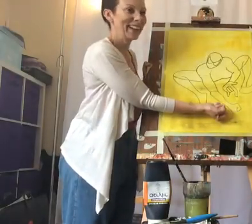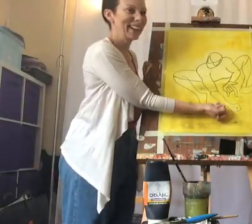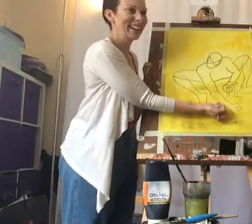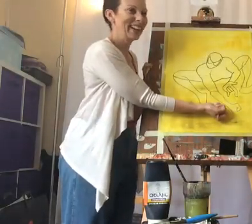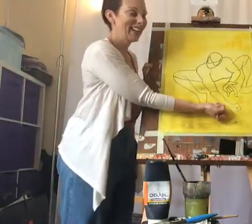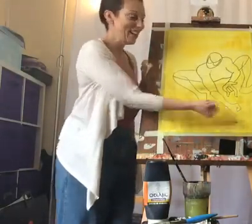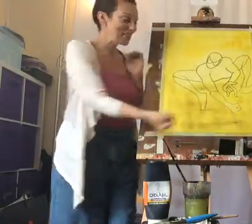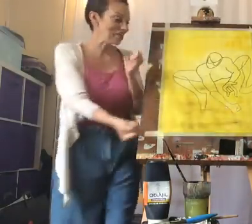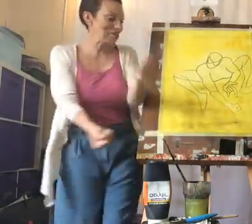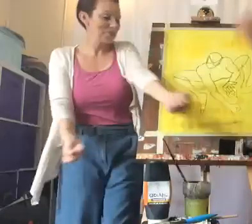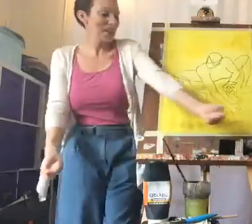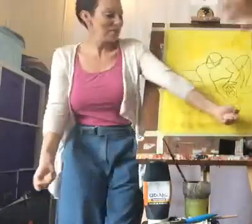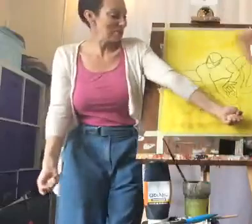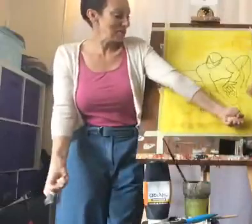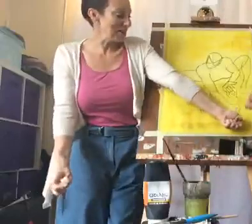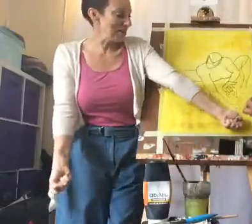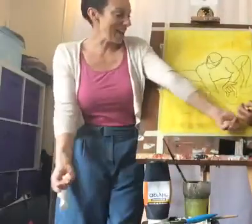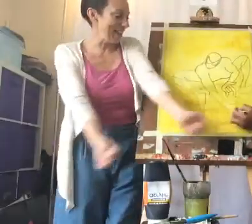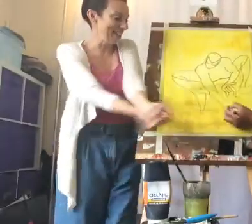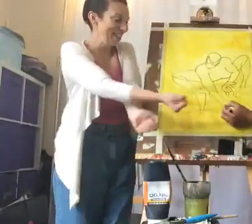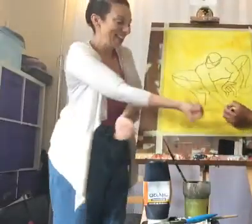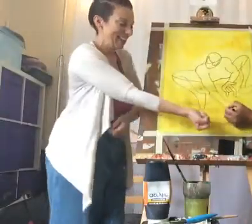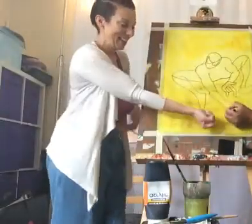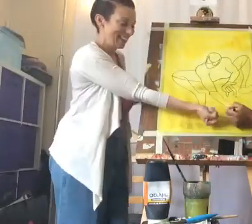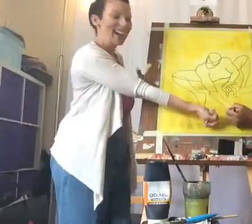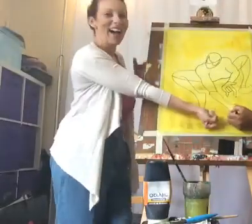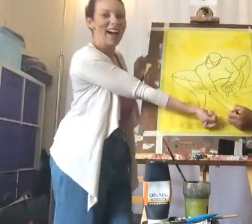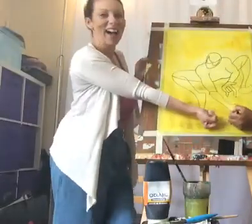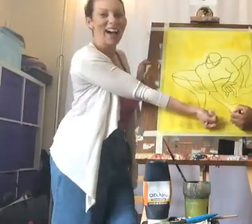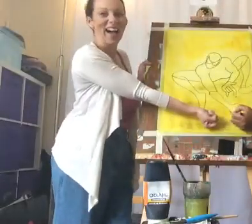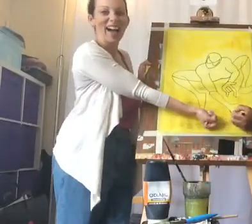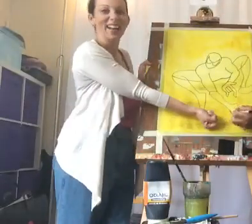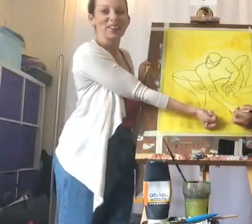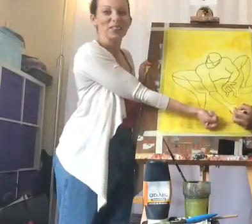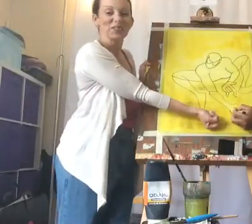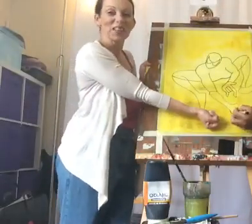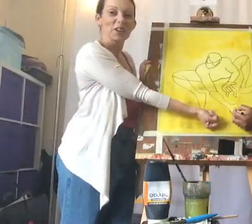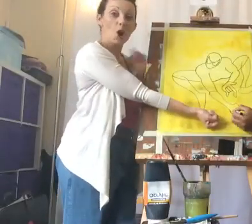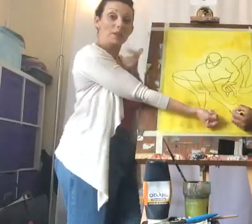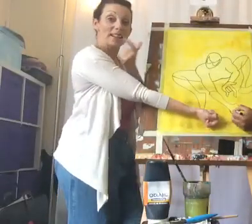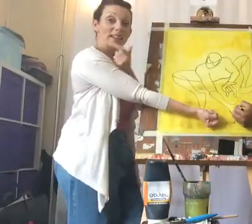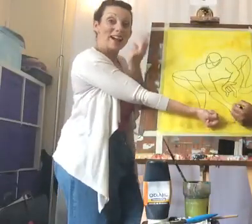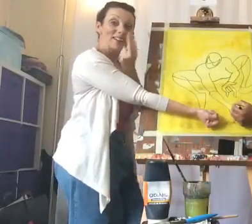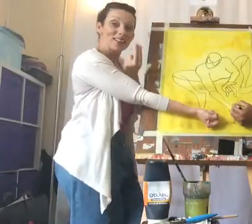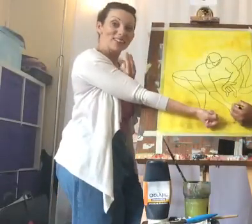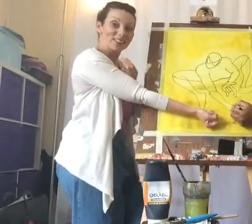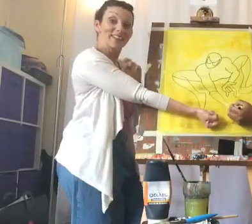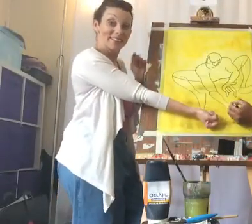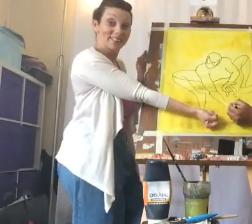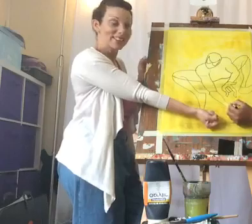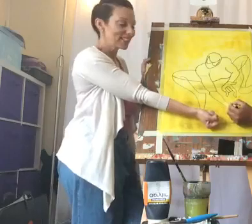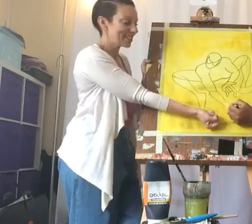Not working. Yeah, That right, was- I've done that that was my completely right wrong. hand. Right. Thumb. Comedy and